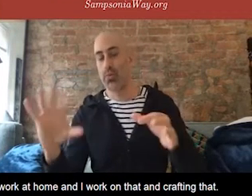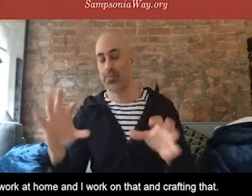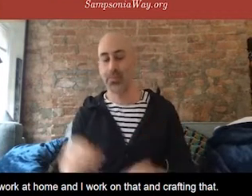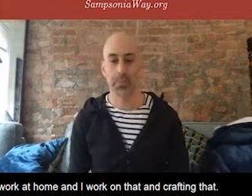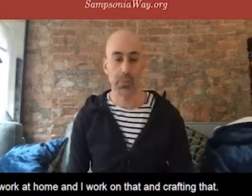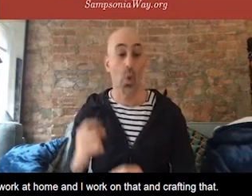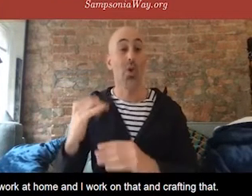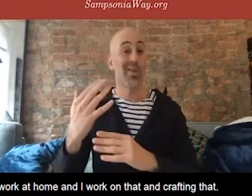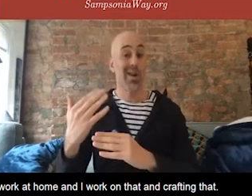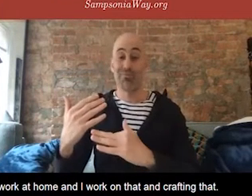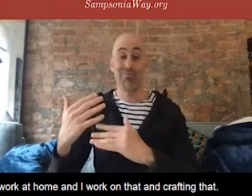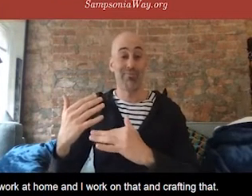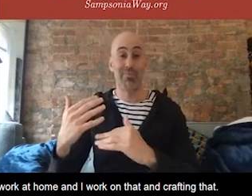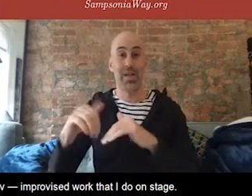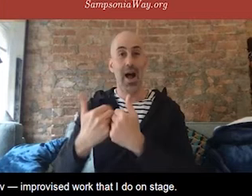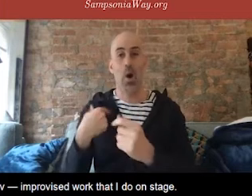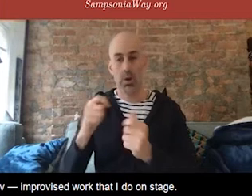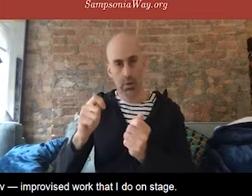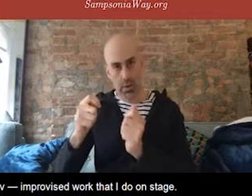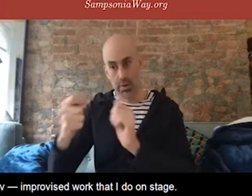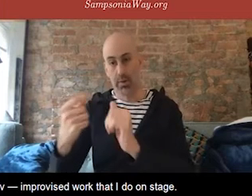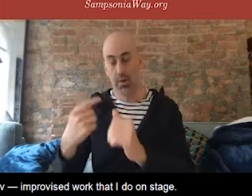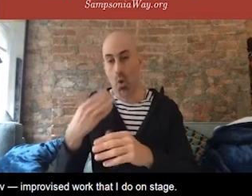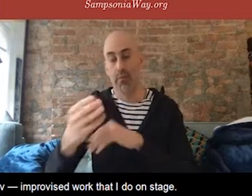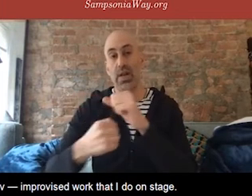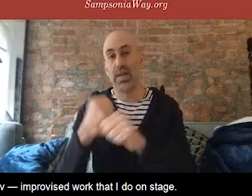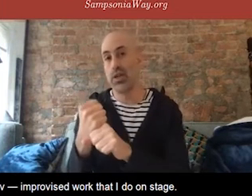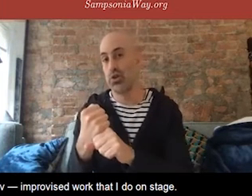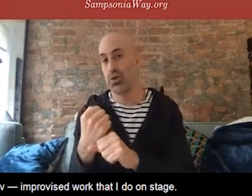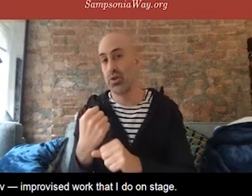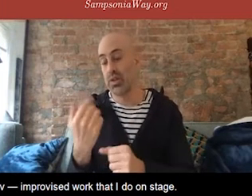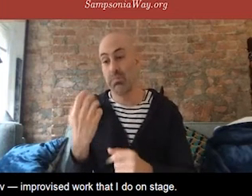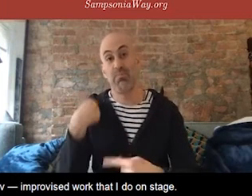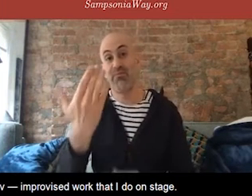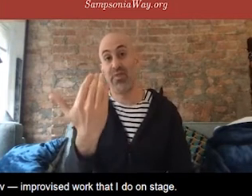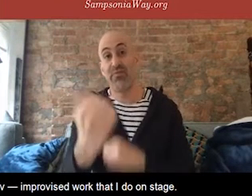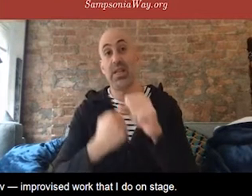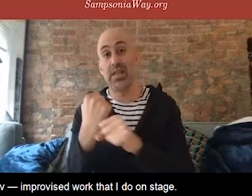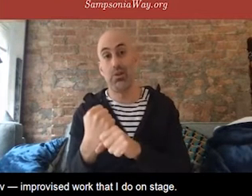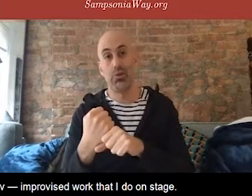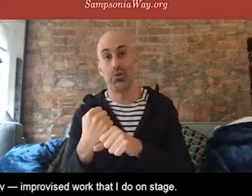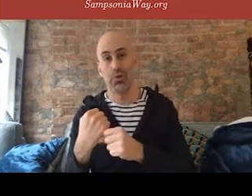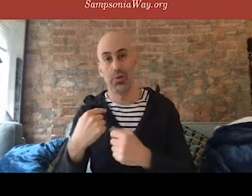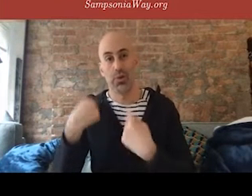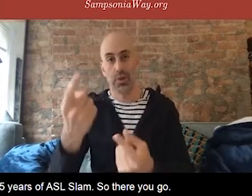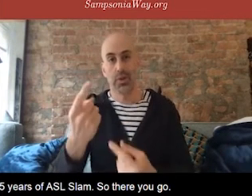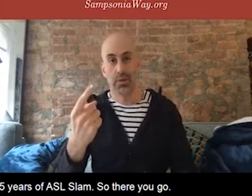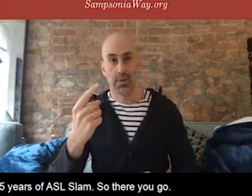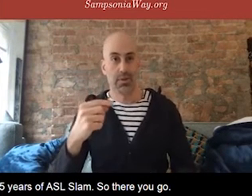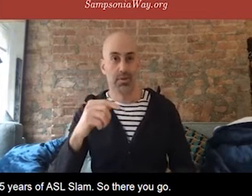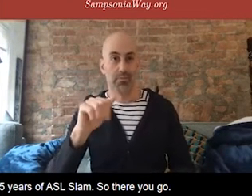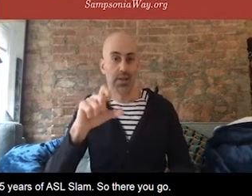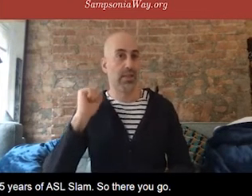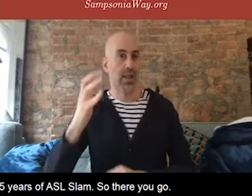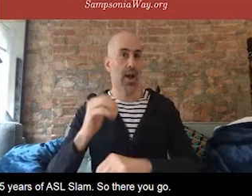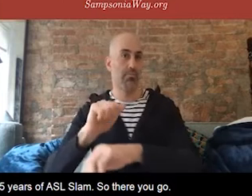of work at home and I work on that and crafting that, but I also take inspiration from the improvised work that I do on stage. And now it's been